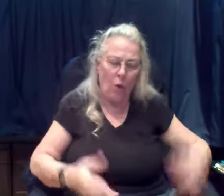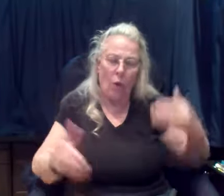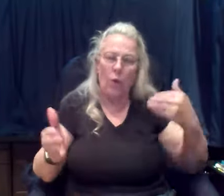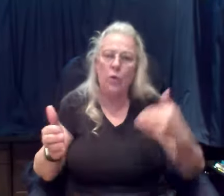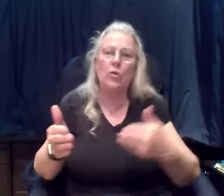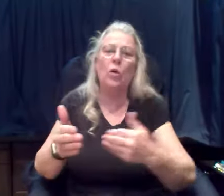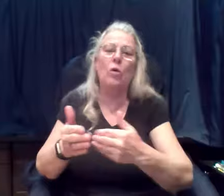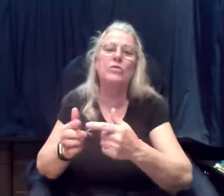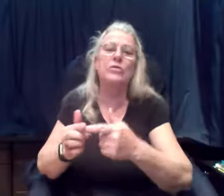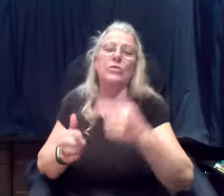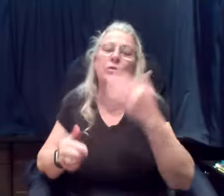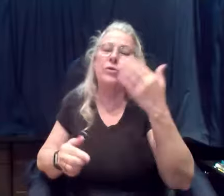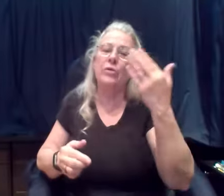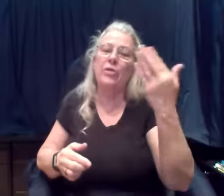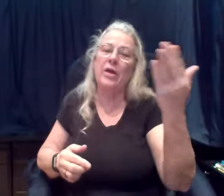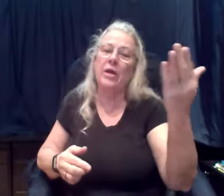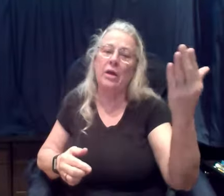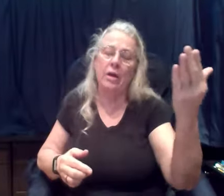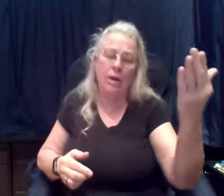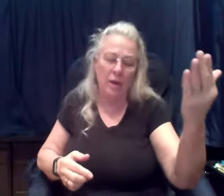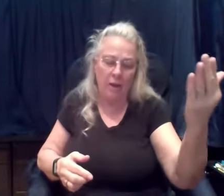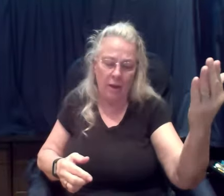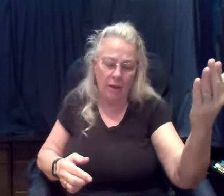Lord, close to thee.